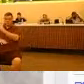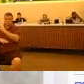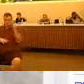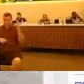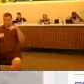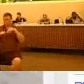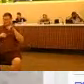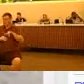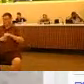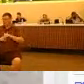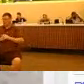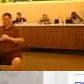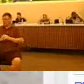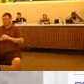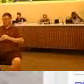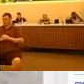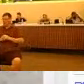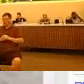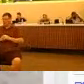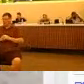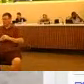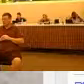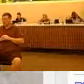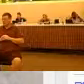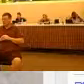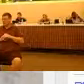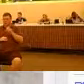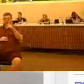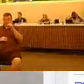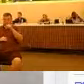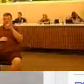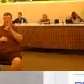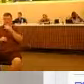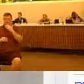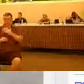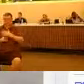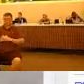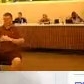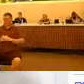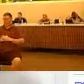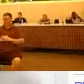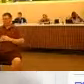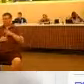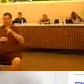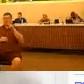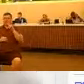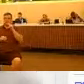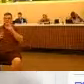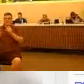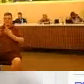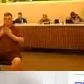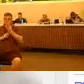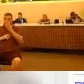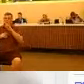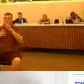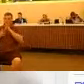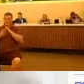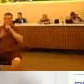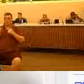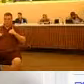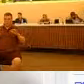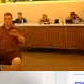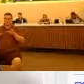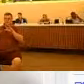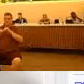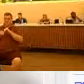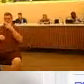there? You know, definitely, that would be good. The paths go through, then you would have vegetation. That's what we did at Howard